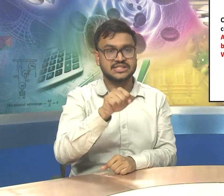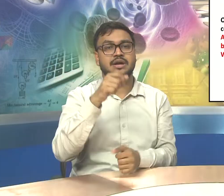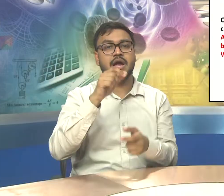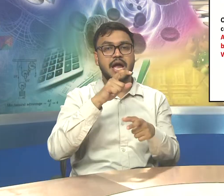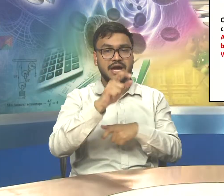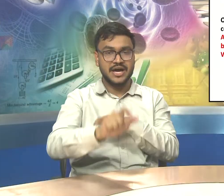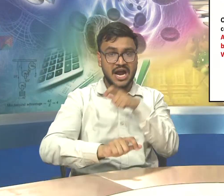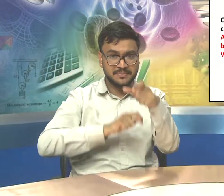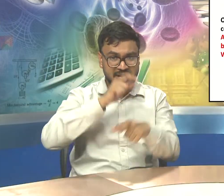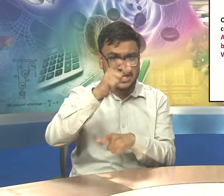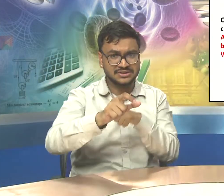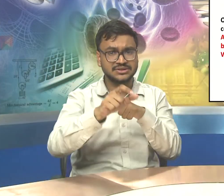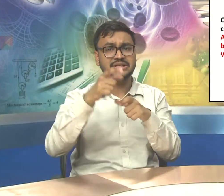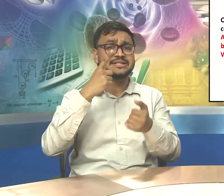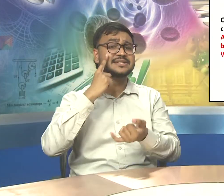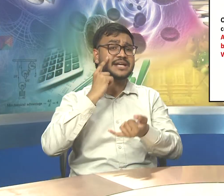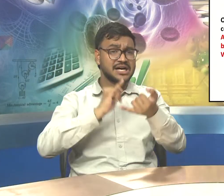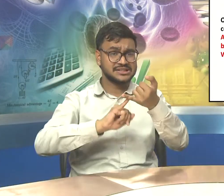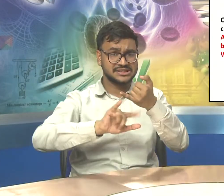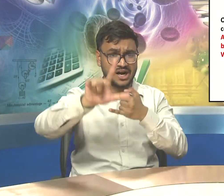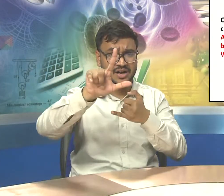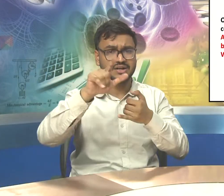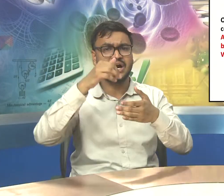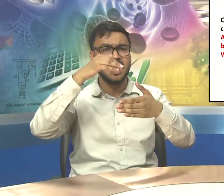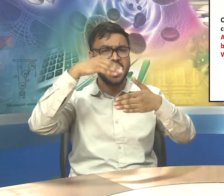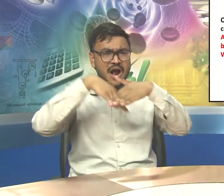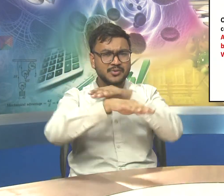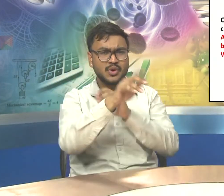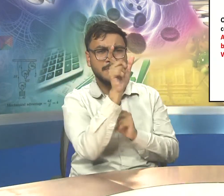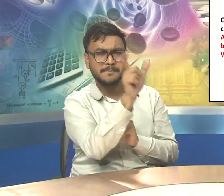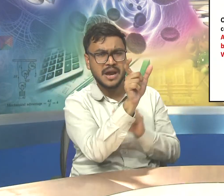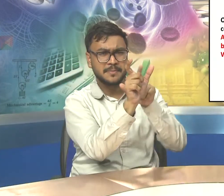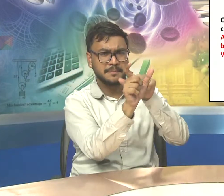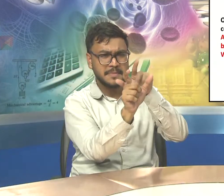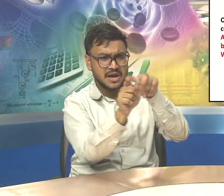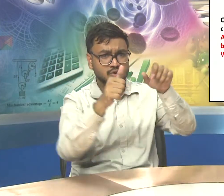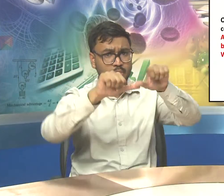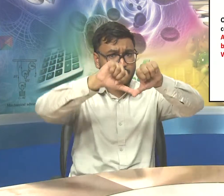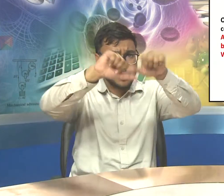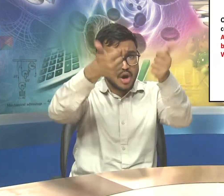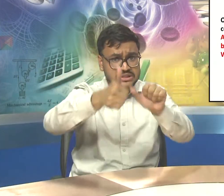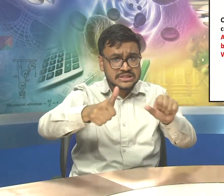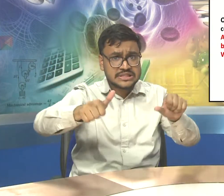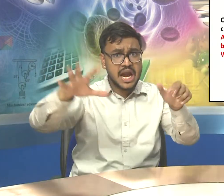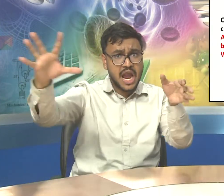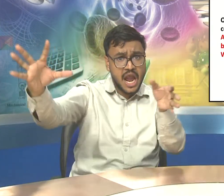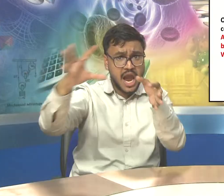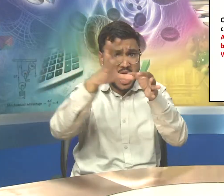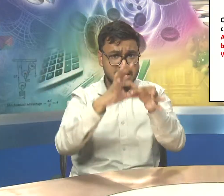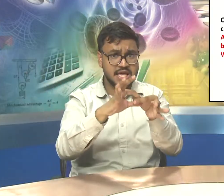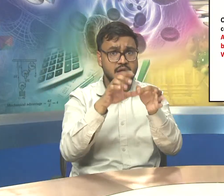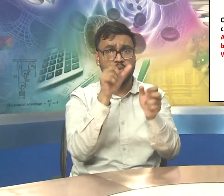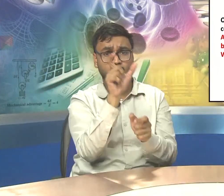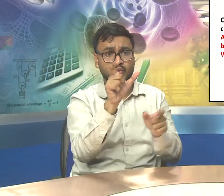Yes. At morphology level, signs or part of ISL can be combined